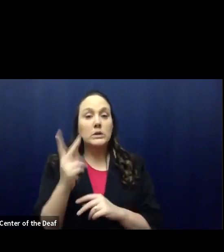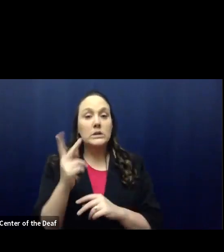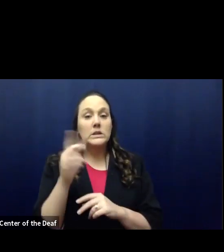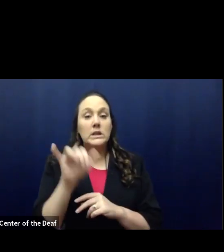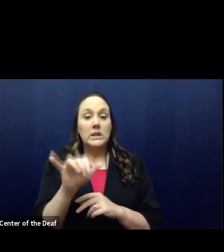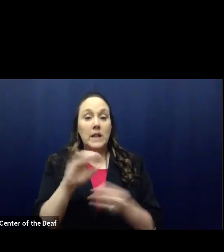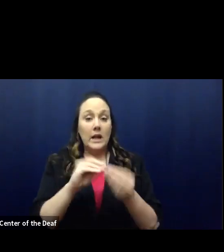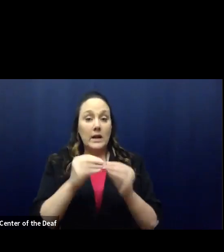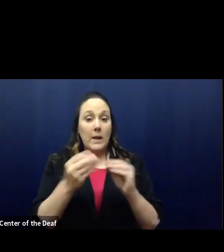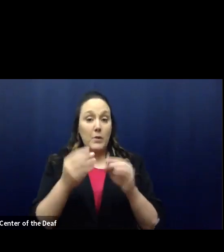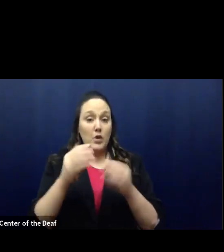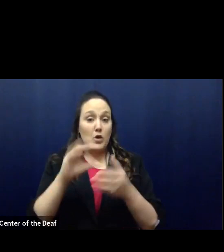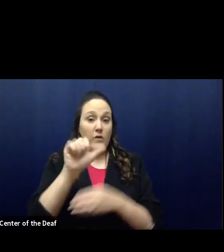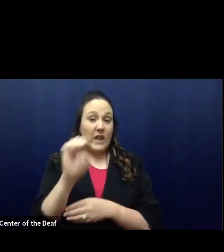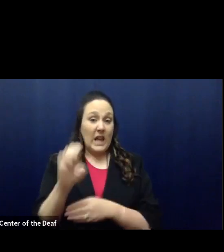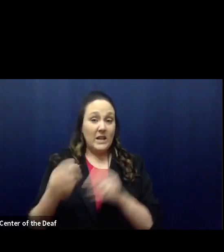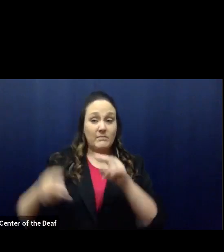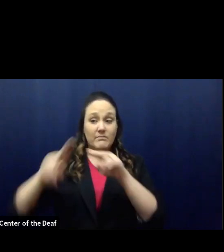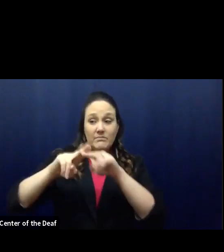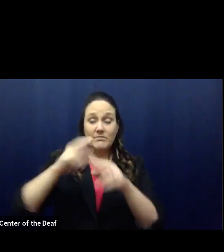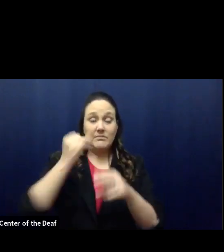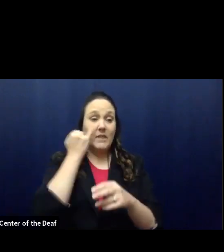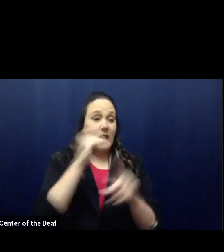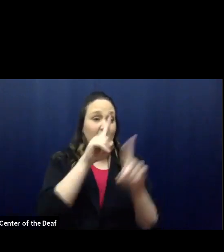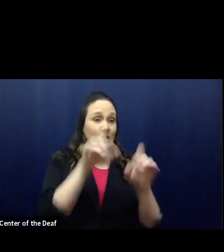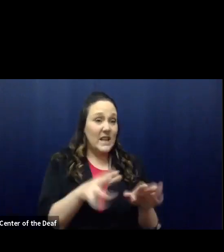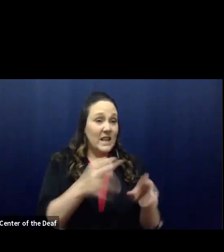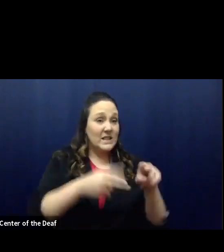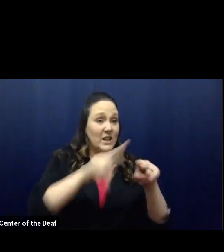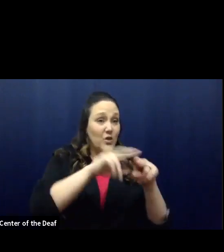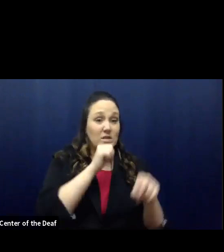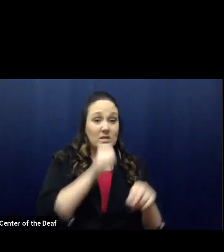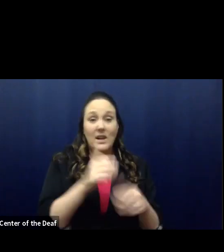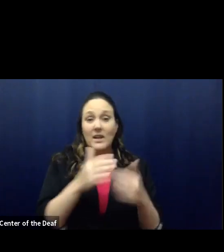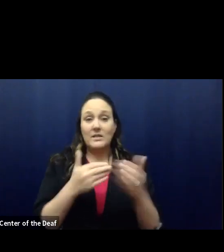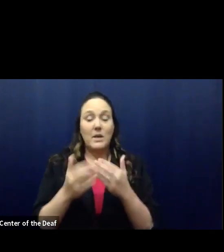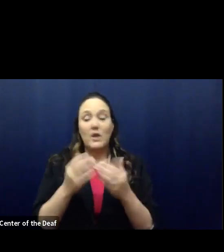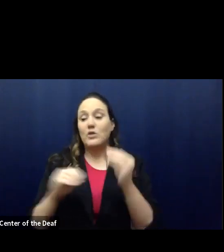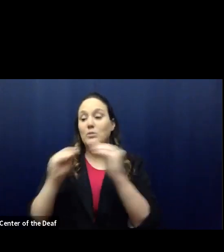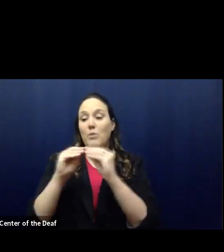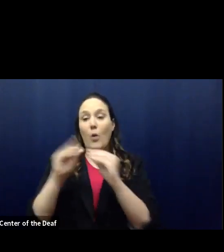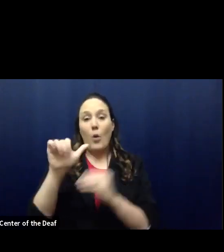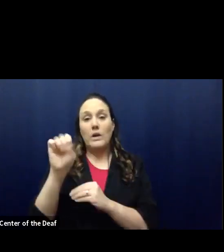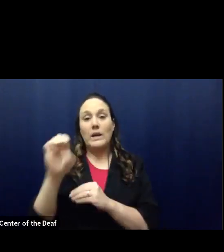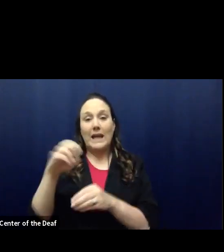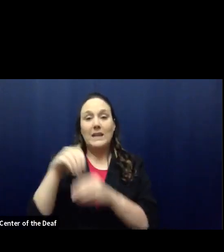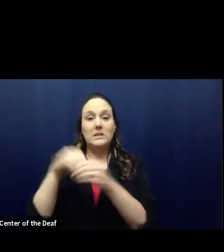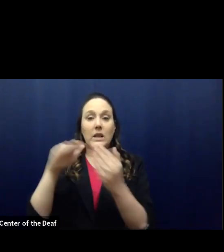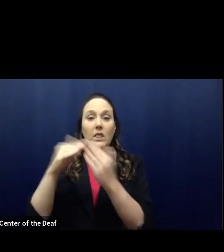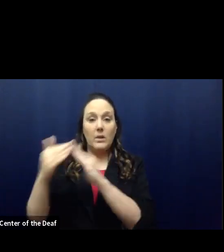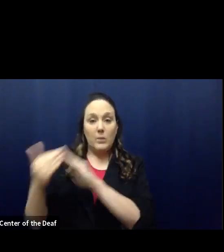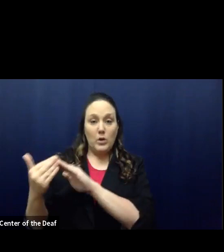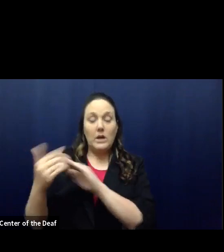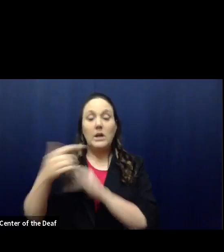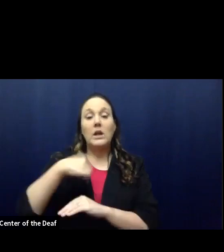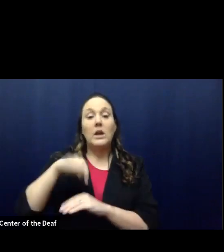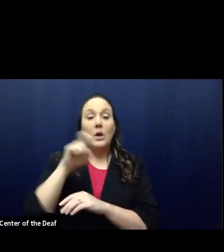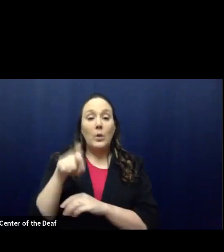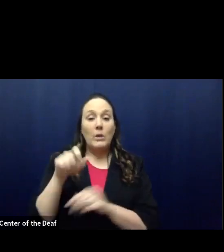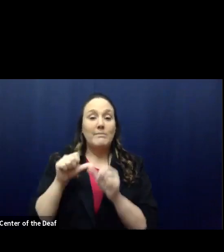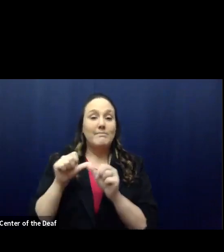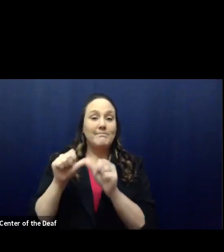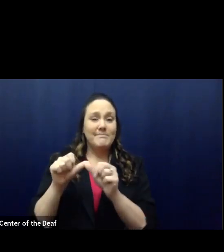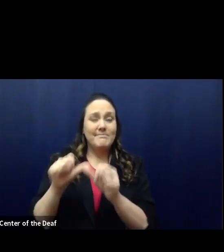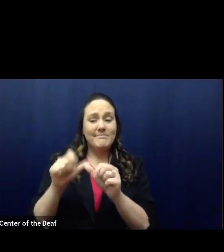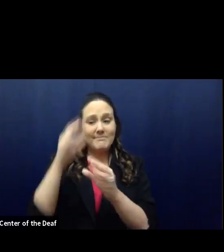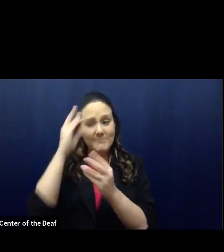of cases are increasing. Whether testing's increasing or not, we're still getting more cases in the community, and we need to continue to take that